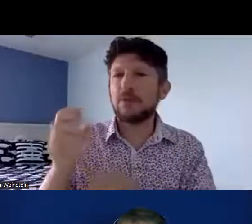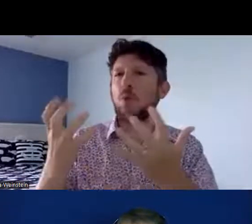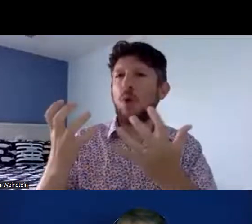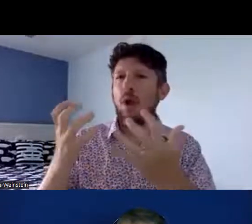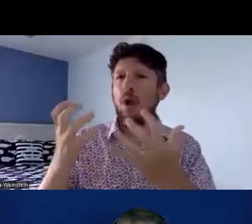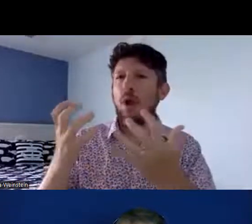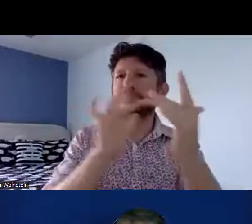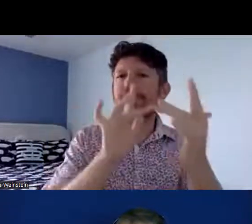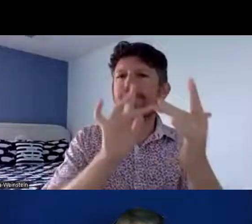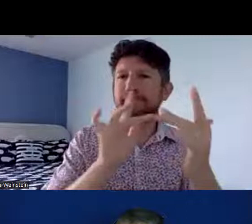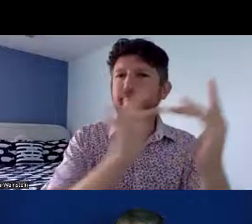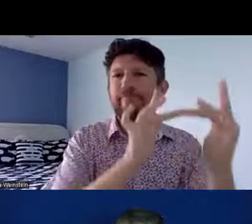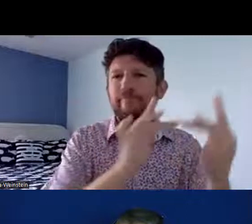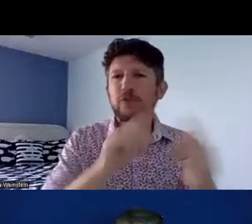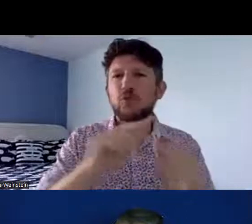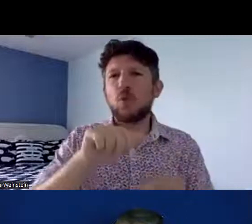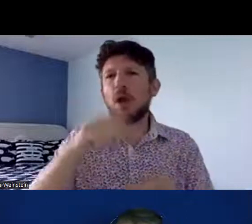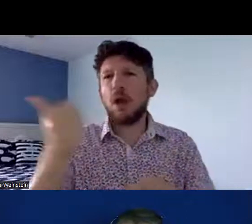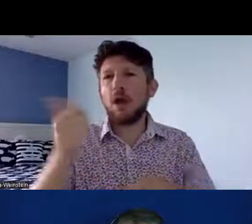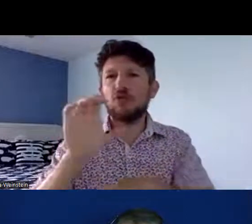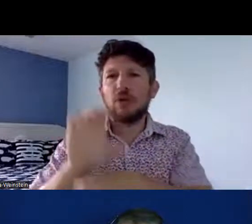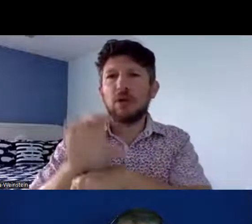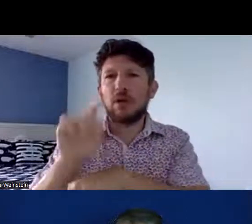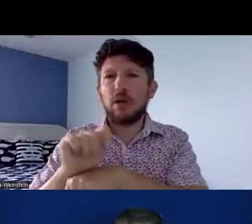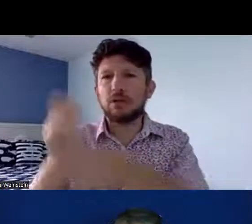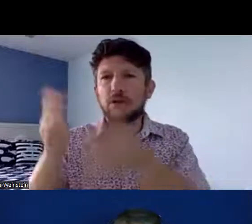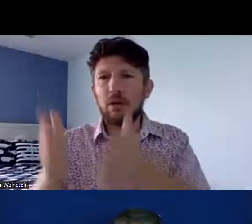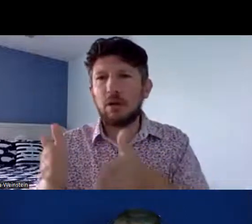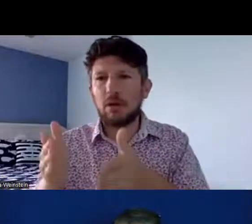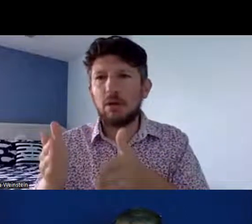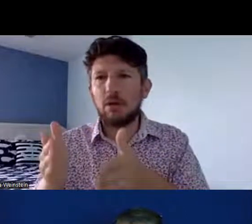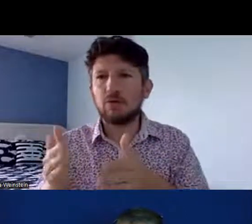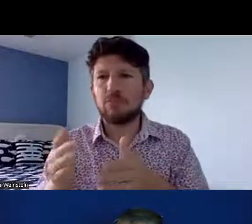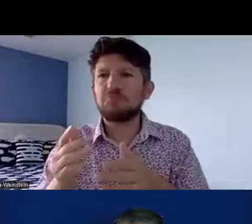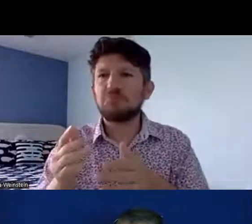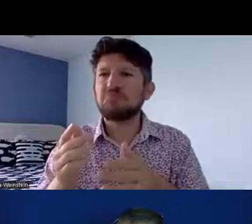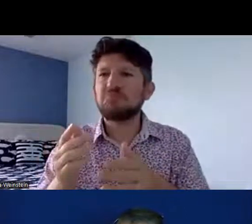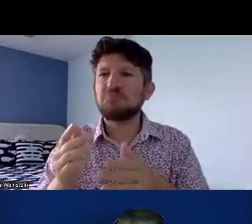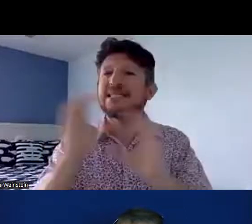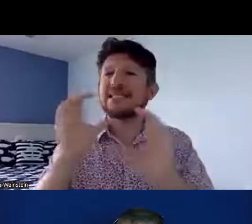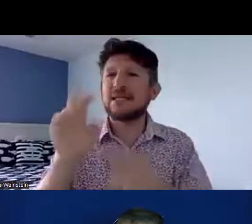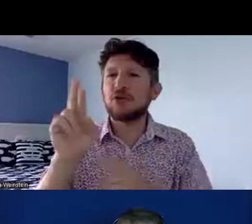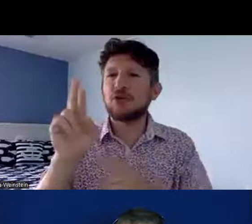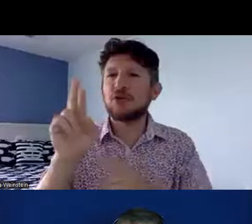So if we're talking about consultation, if we're talking about networking,